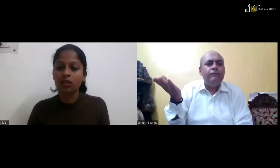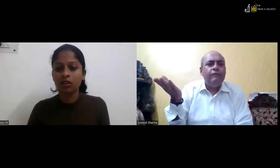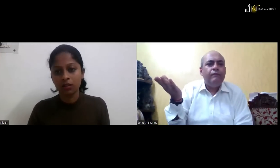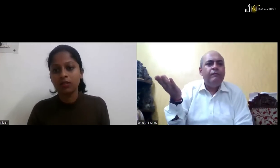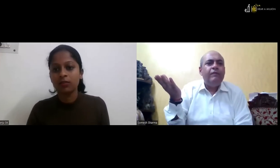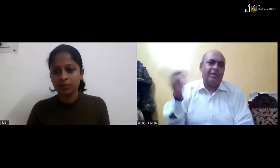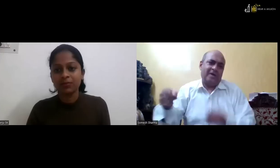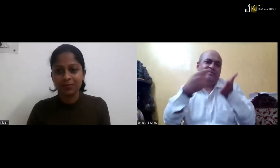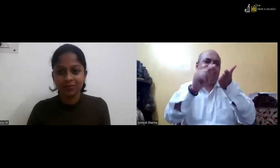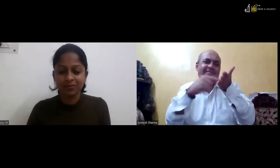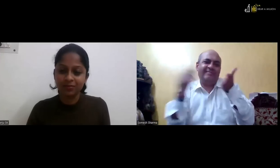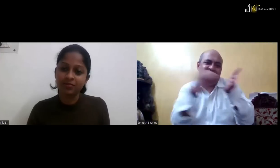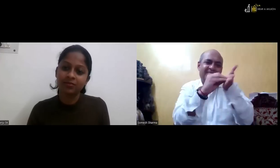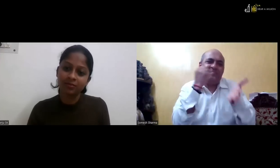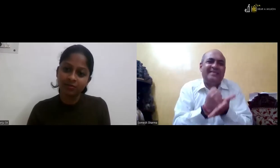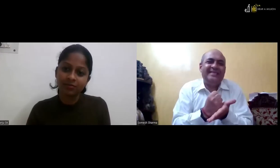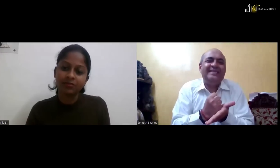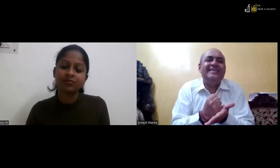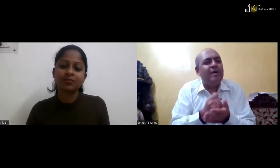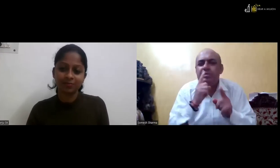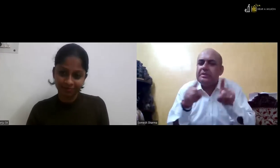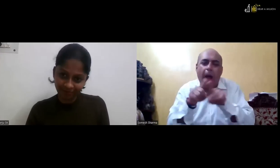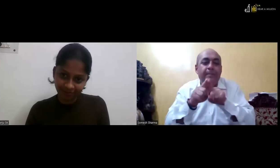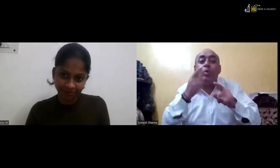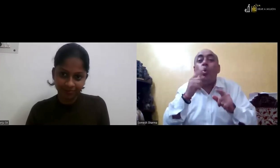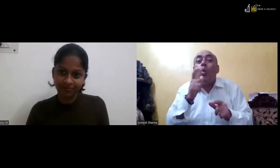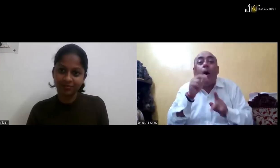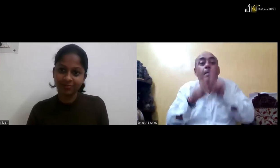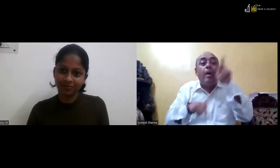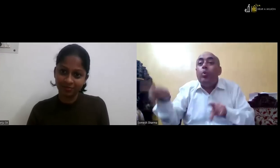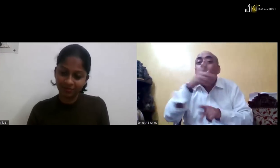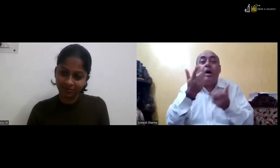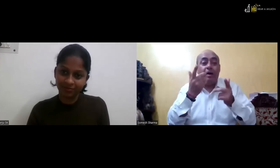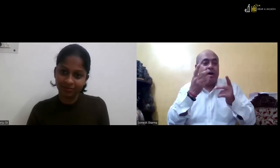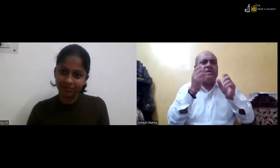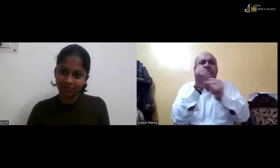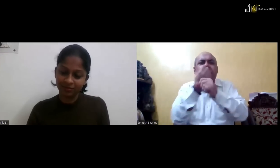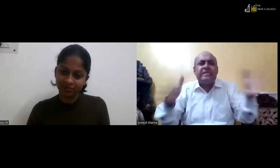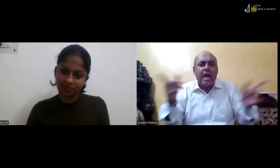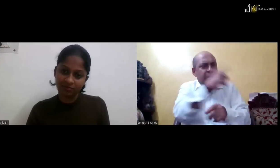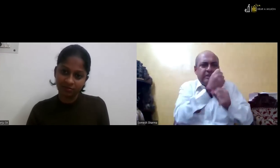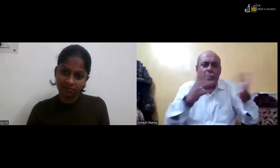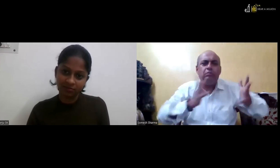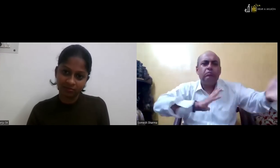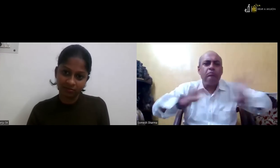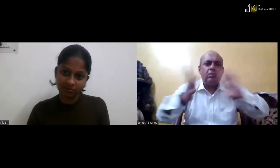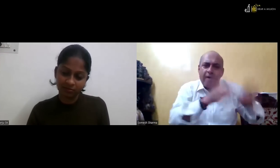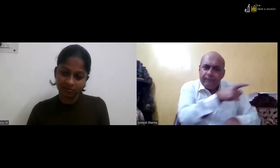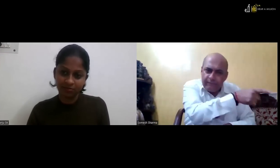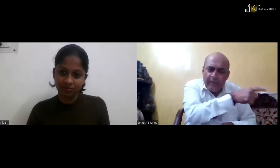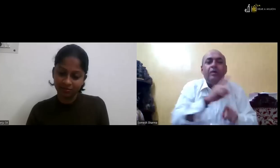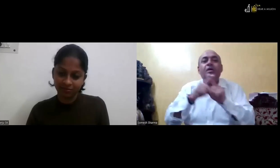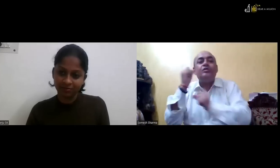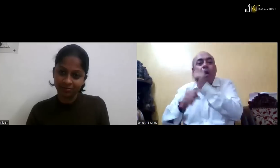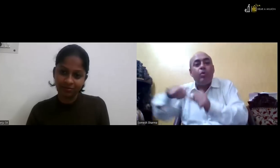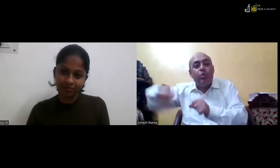see, interpreters are also doing sign language, right? So this is how they can fill up the form, Google form, because